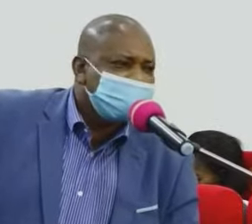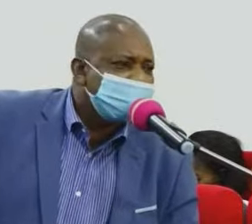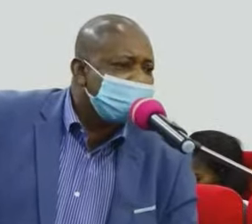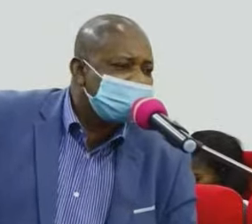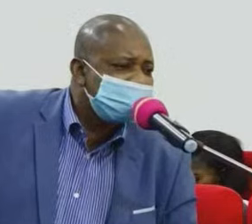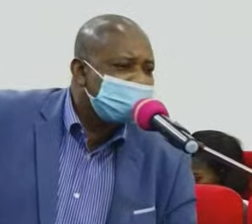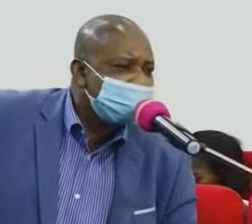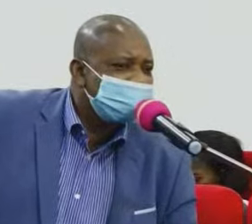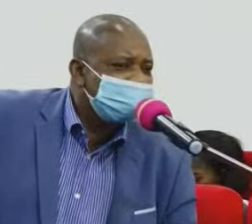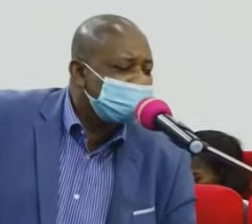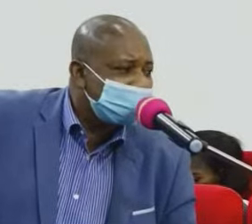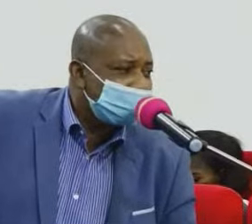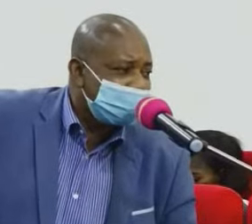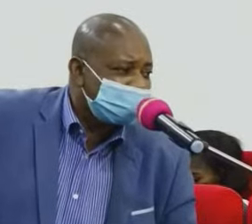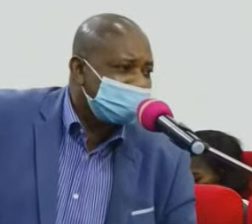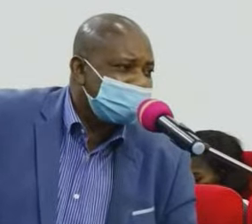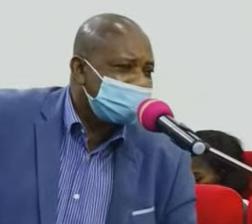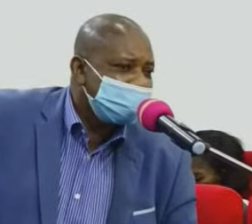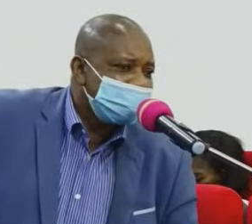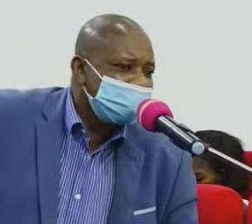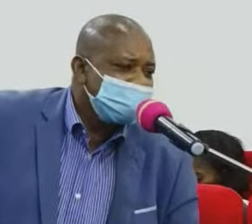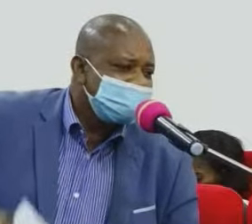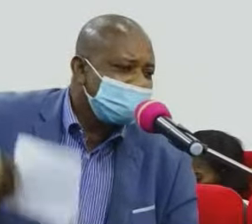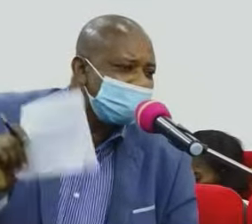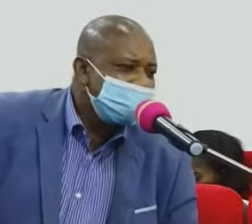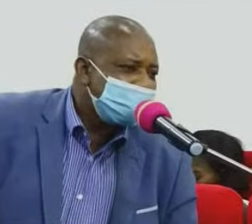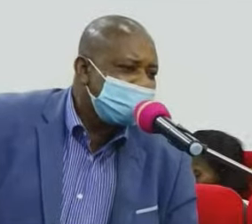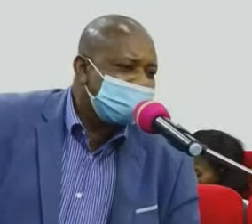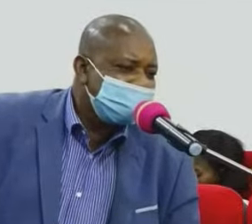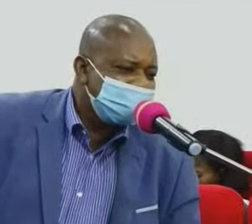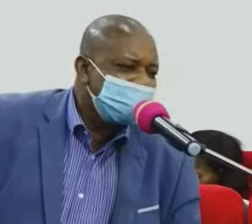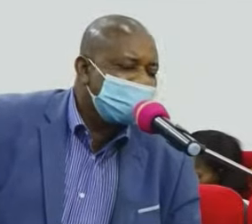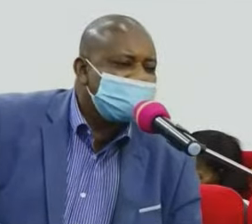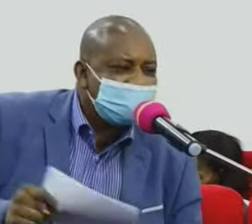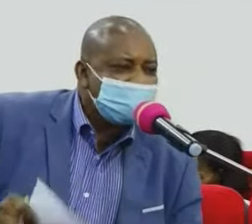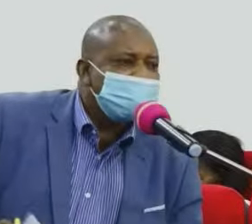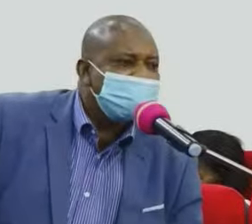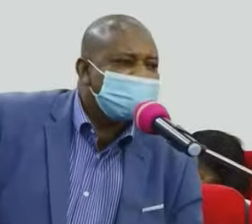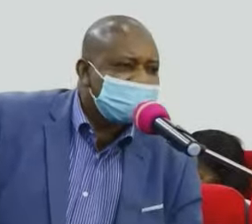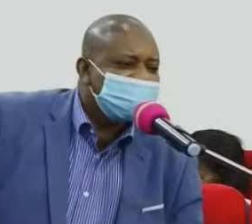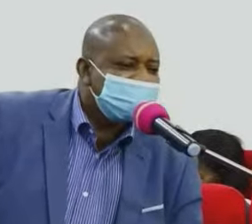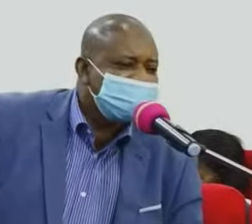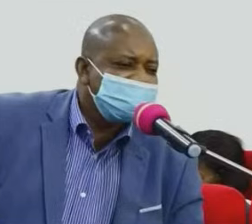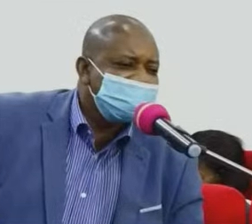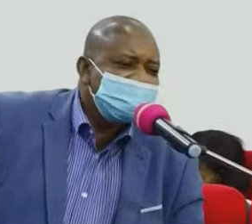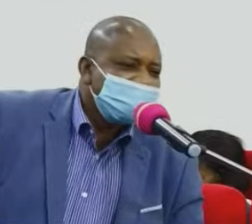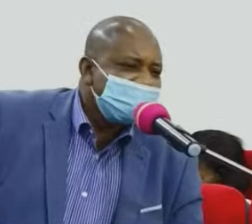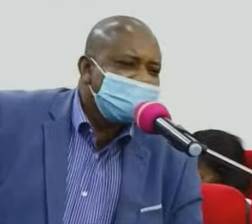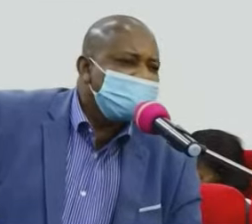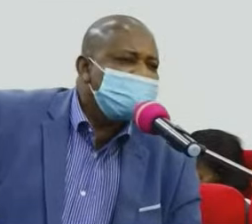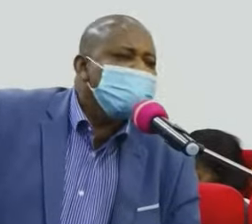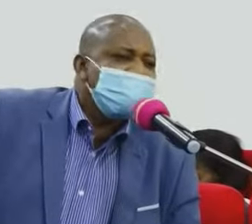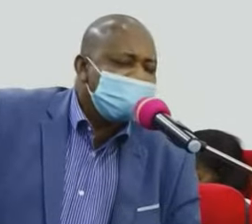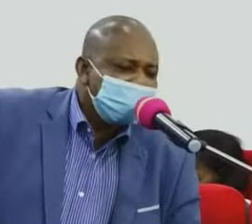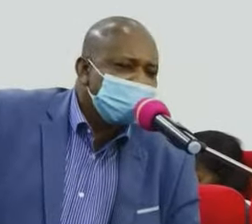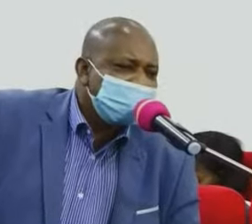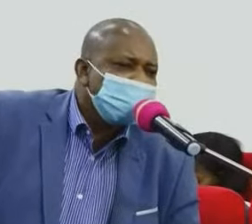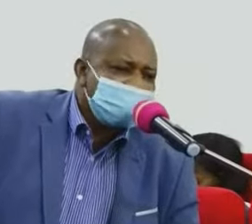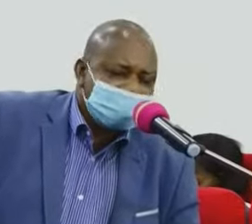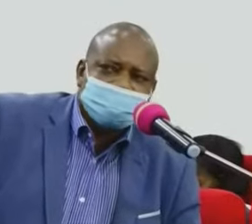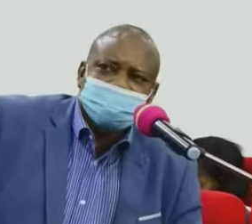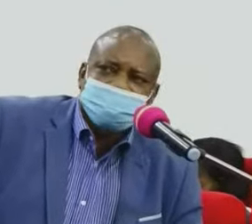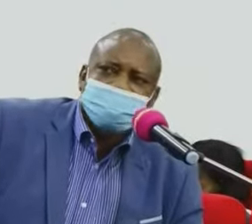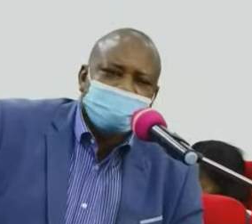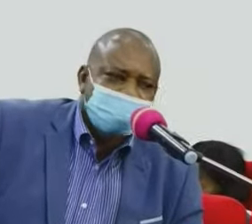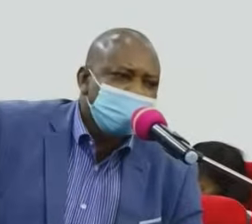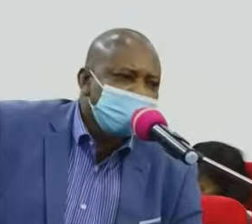we have a procedure which is on our website. You submit the application and then we vet it. And I think within one